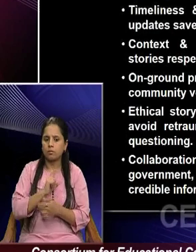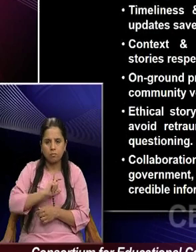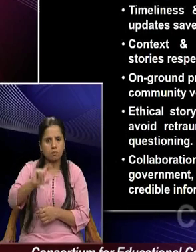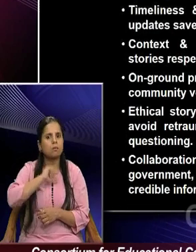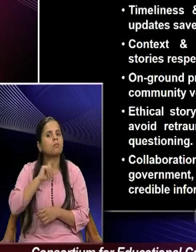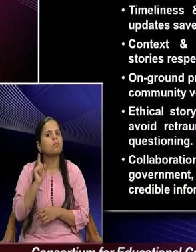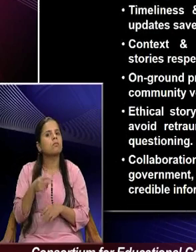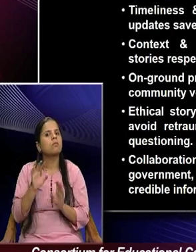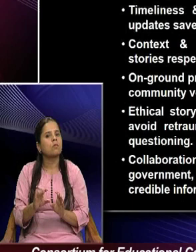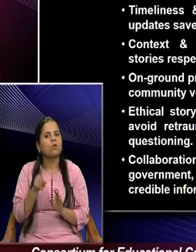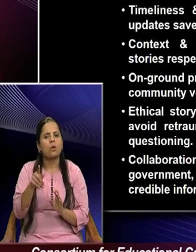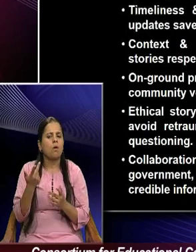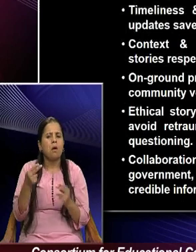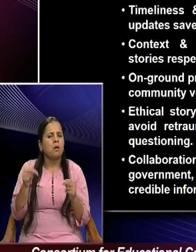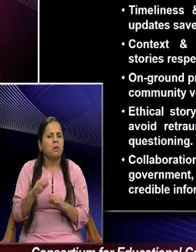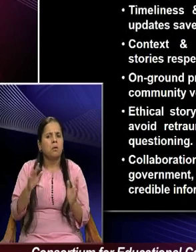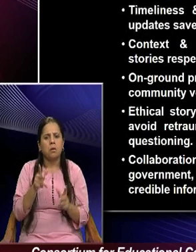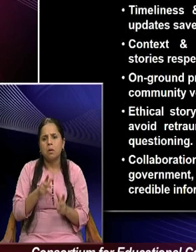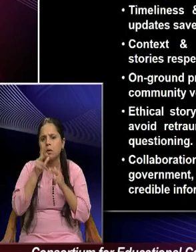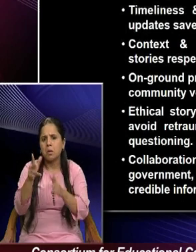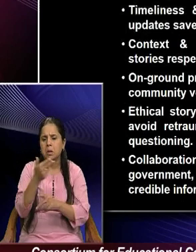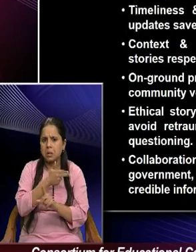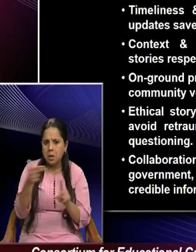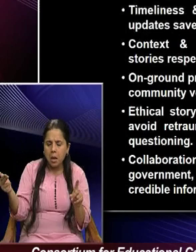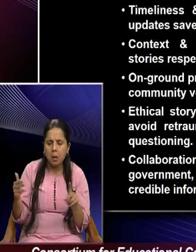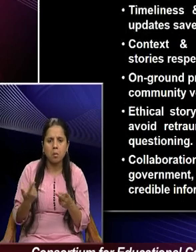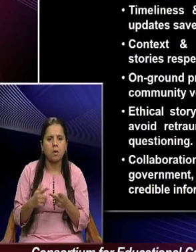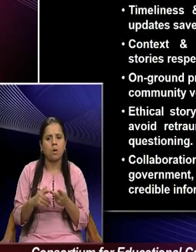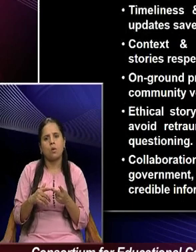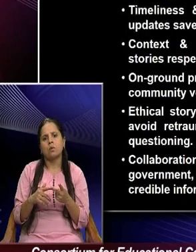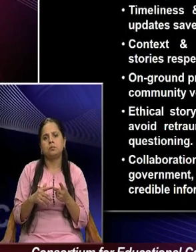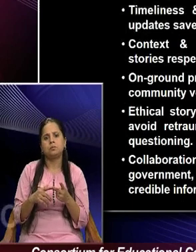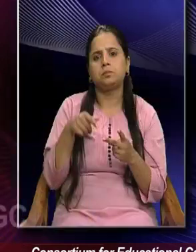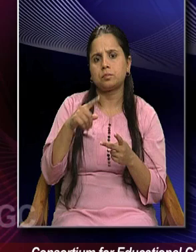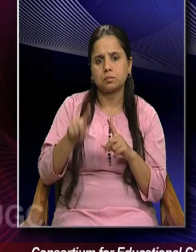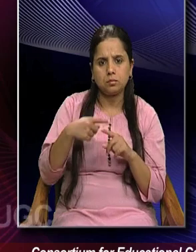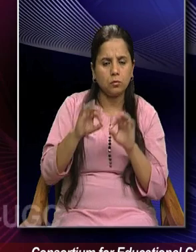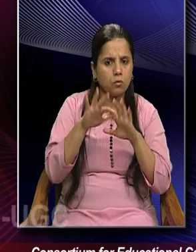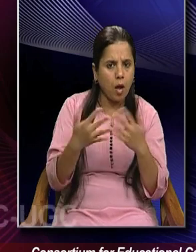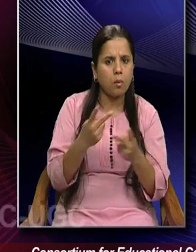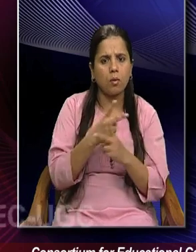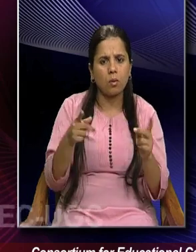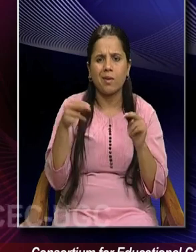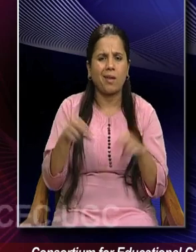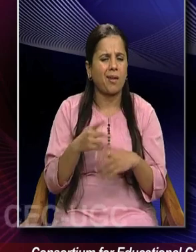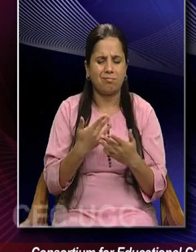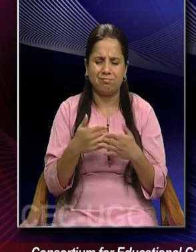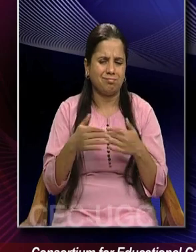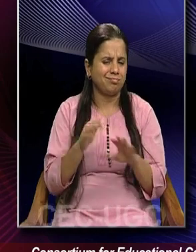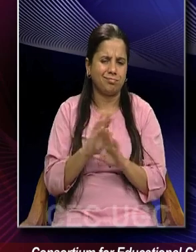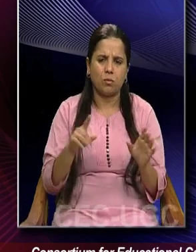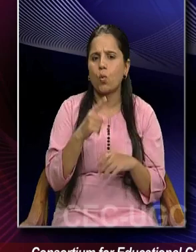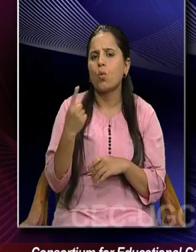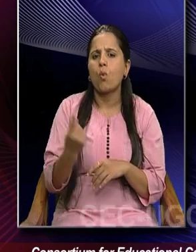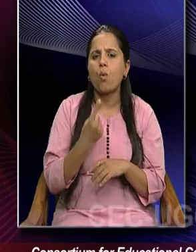confidence, and you have no need to tell the name or the about the family. There is no need at all. You